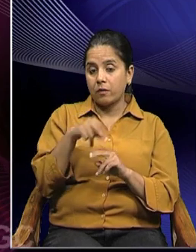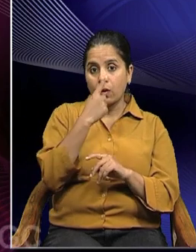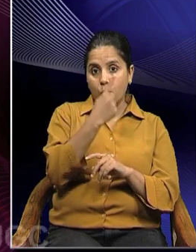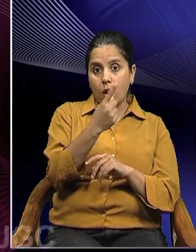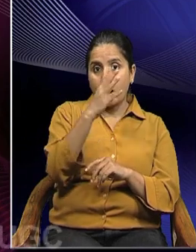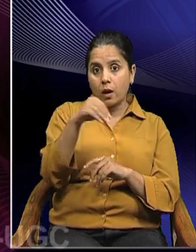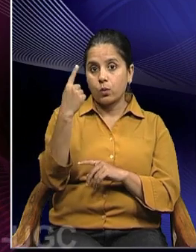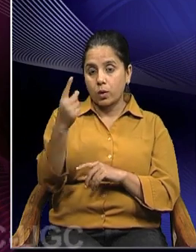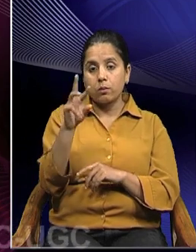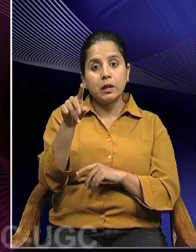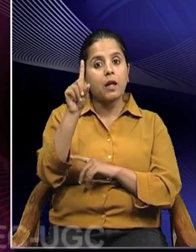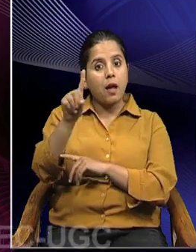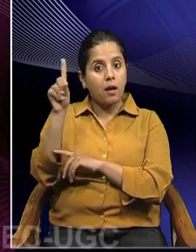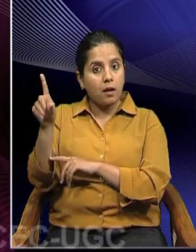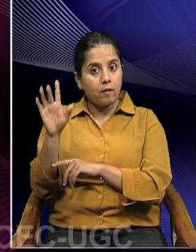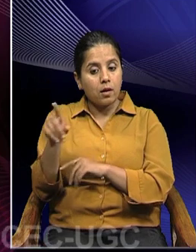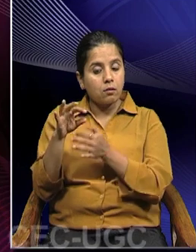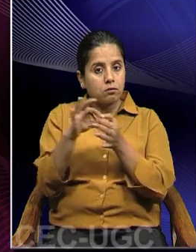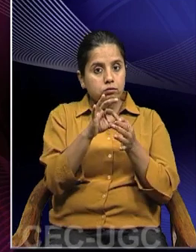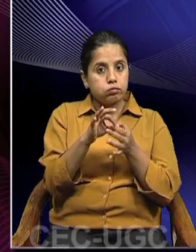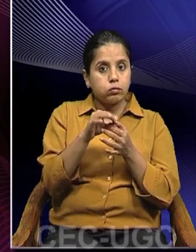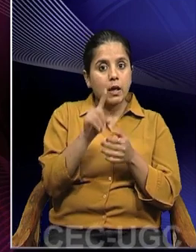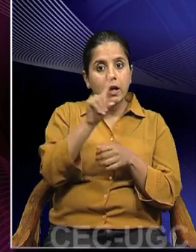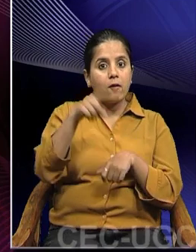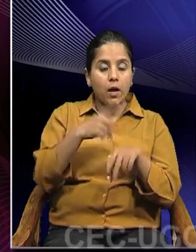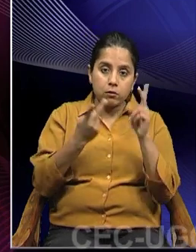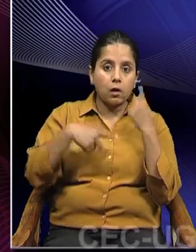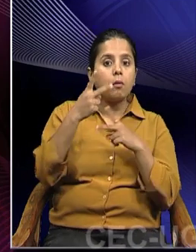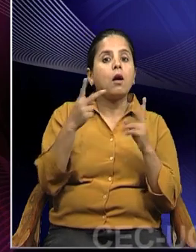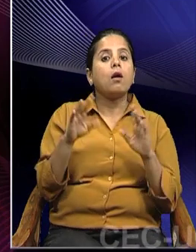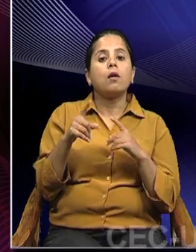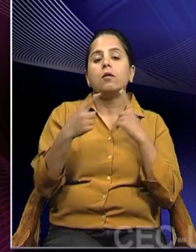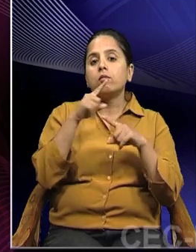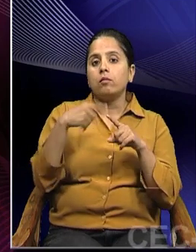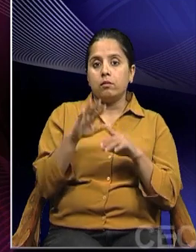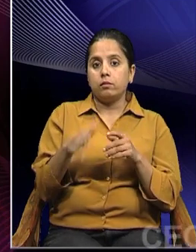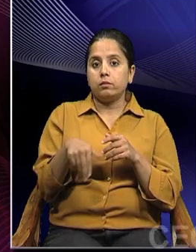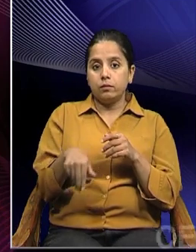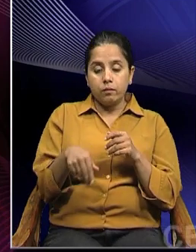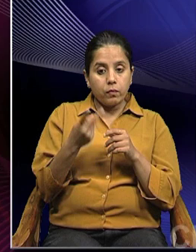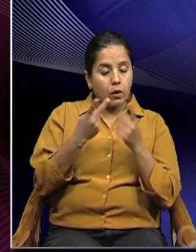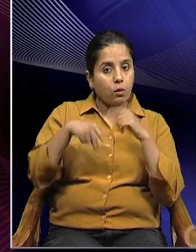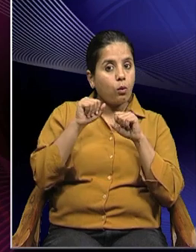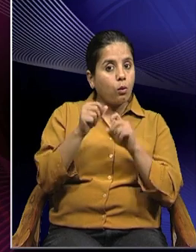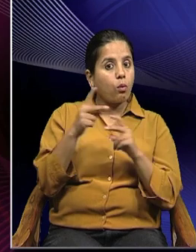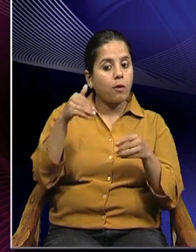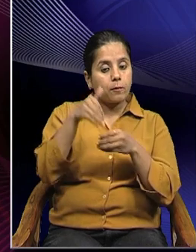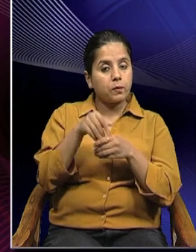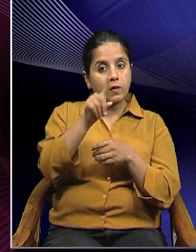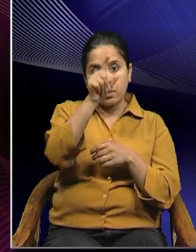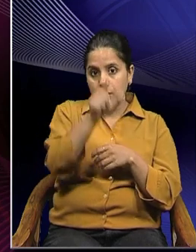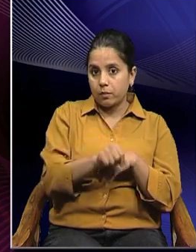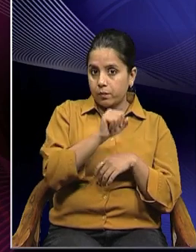1 11, the degree of synergy is 11 times. So, it talks about the magnitude of one